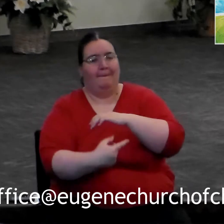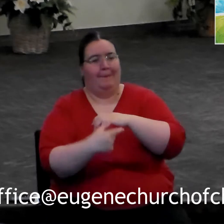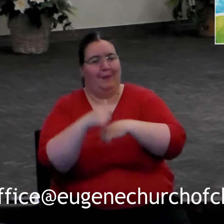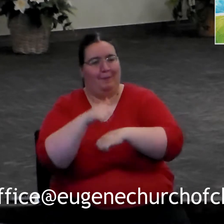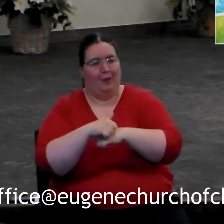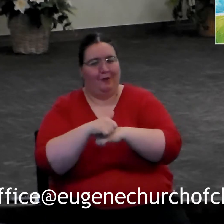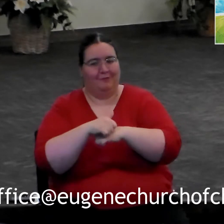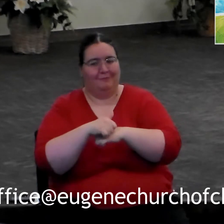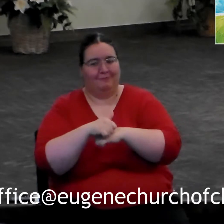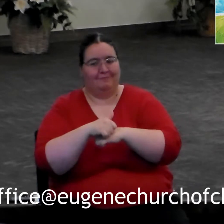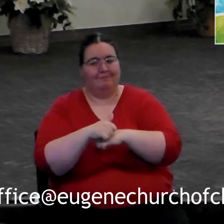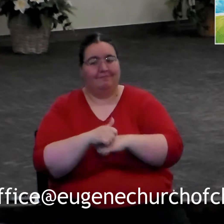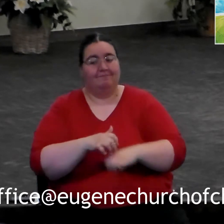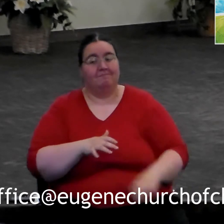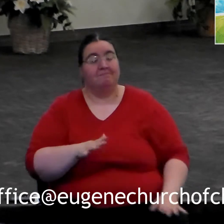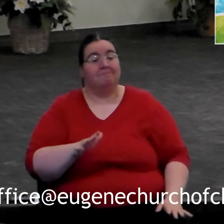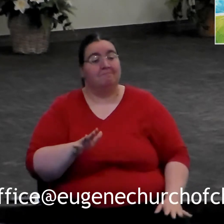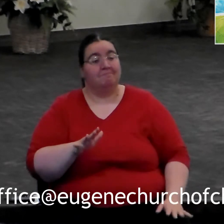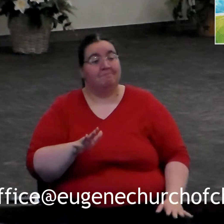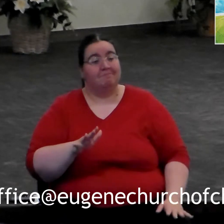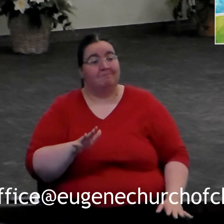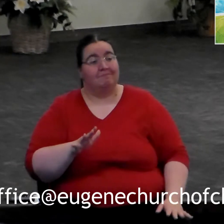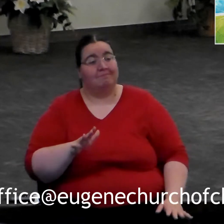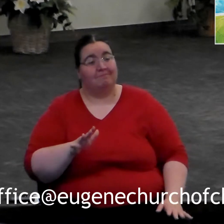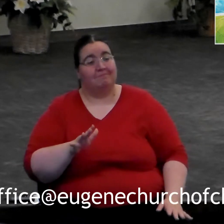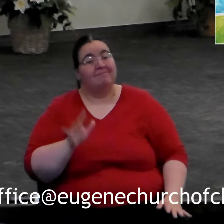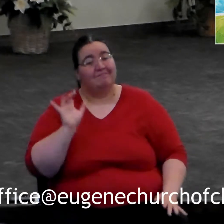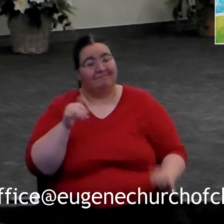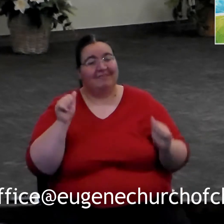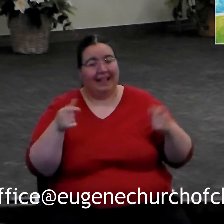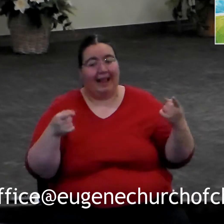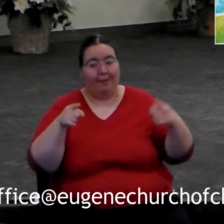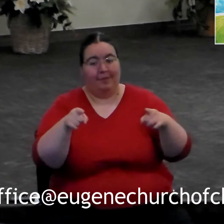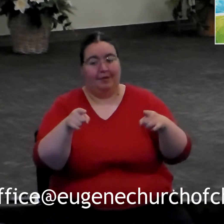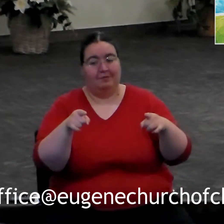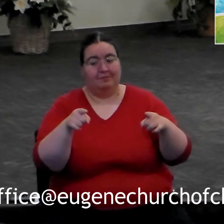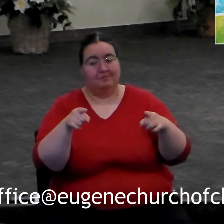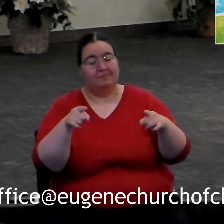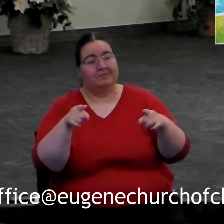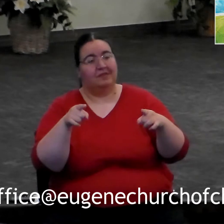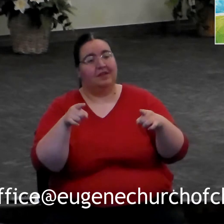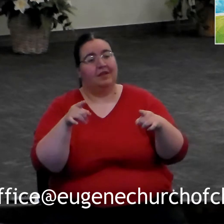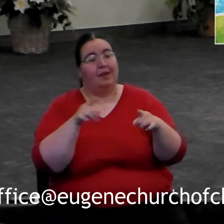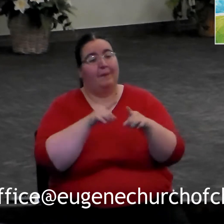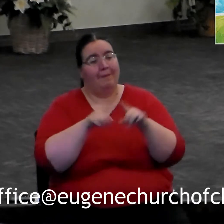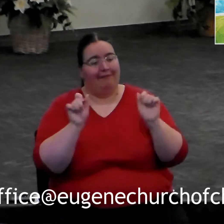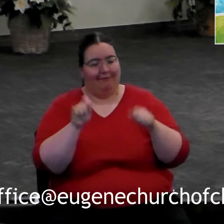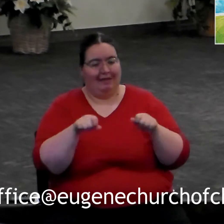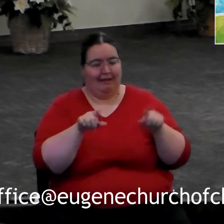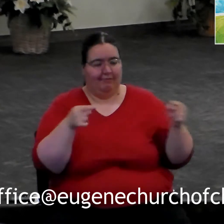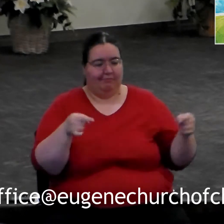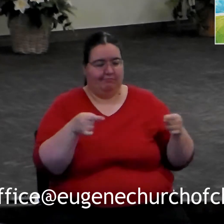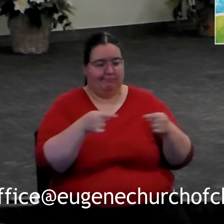And you can very quickly going from being a stumbling block in someone's life or in the work of the church to being a rock.